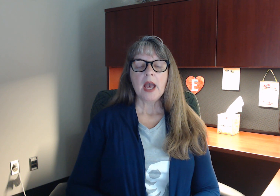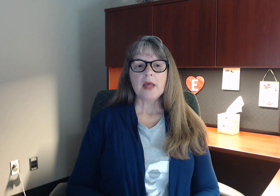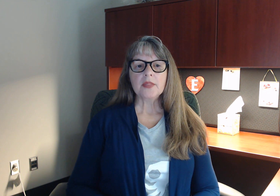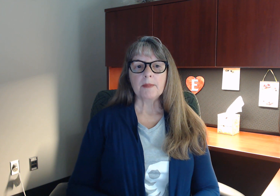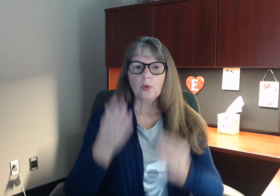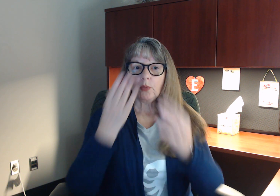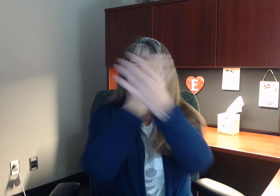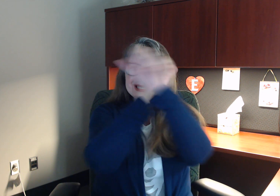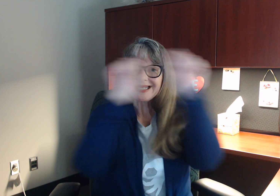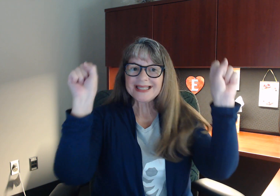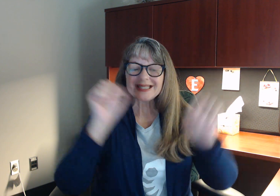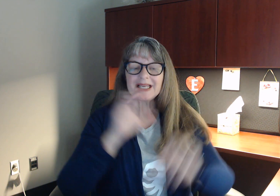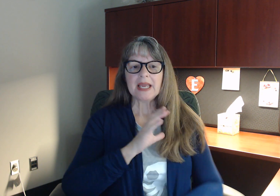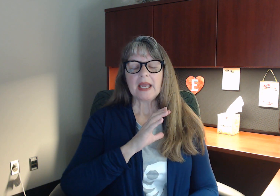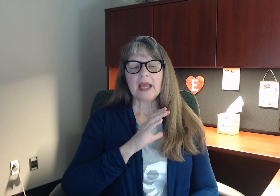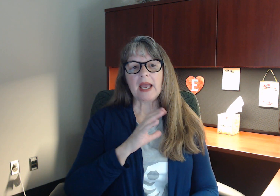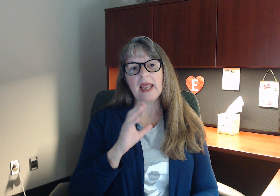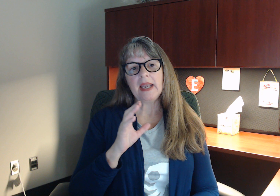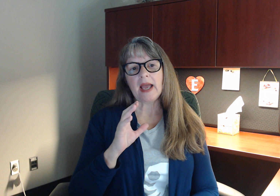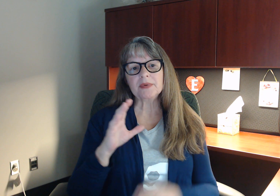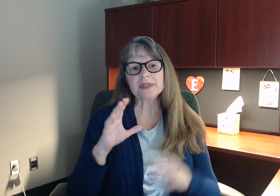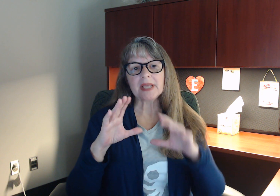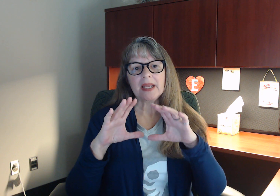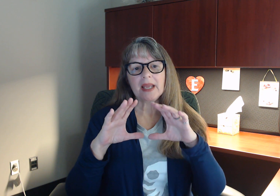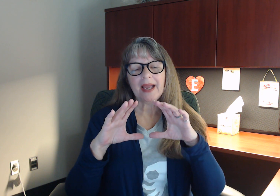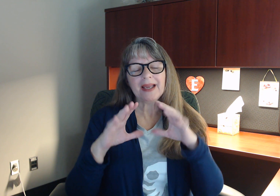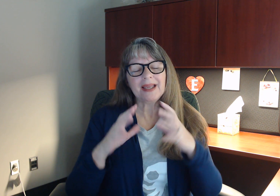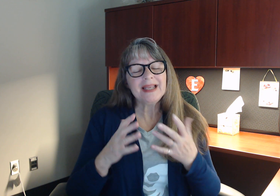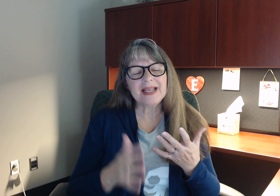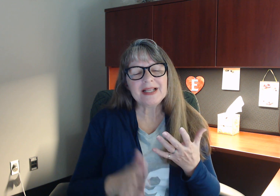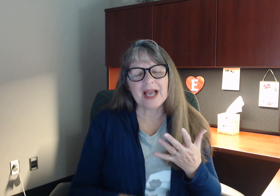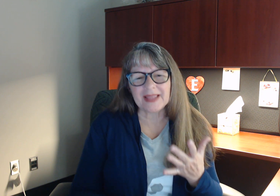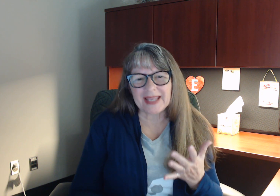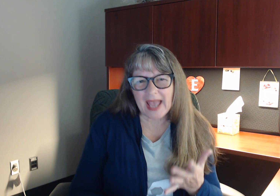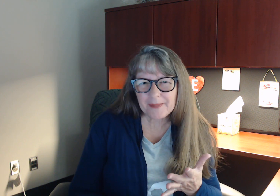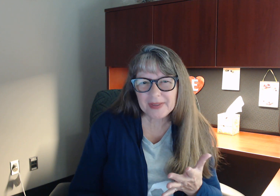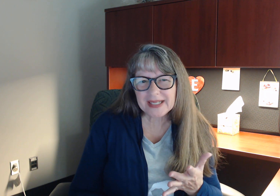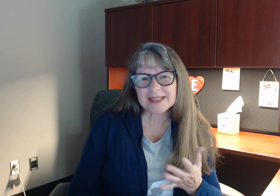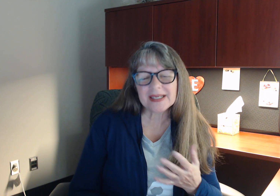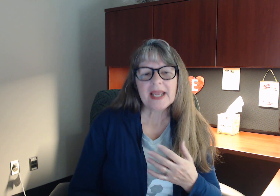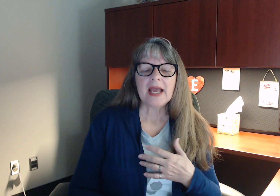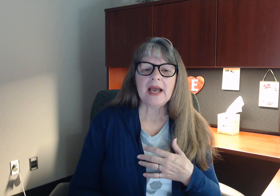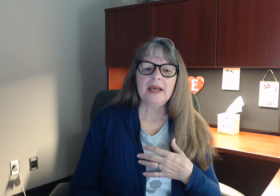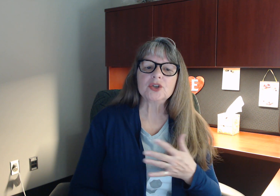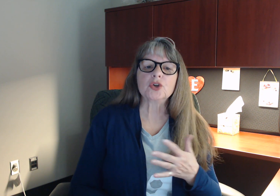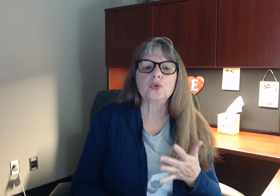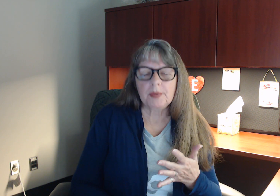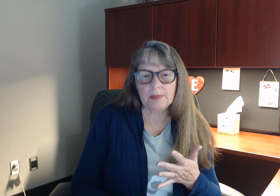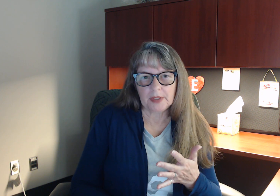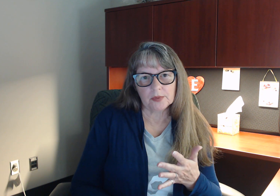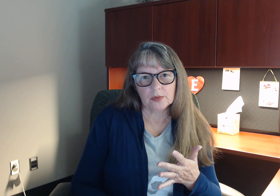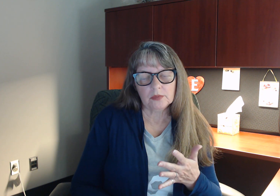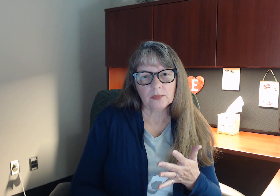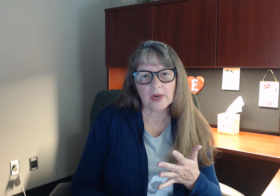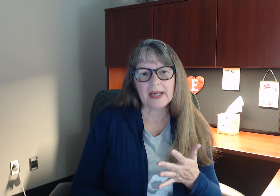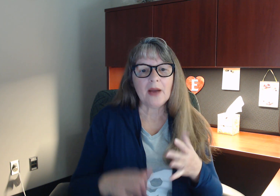The president's, and I would say, at the cabinet, it's a group of people, right? I would